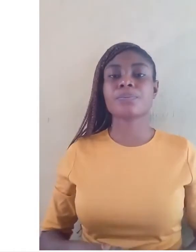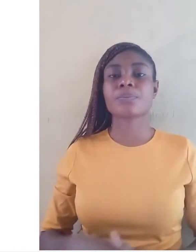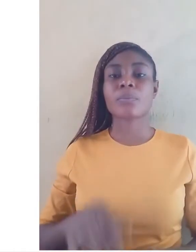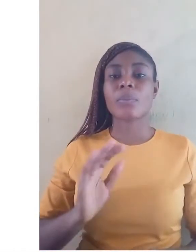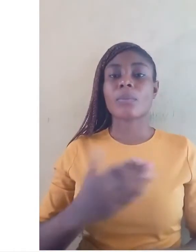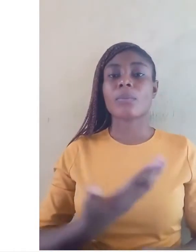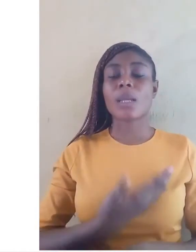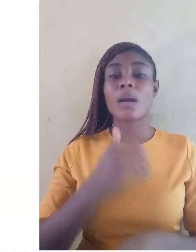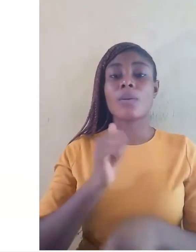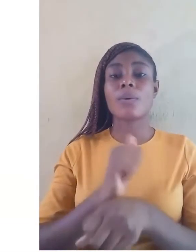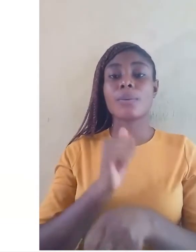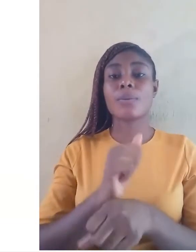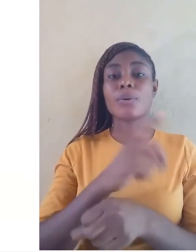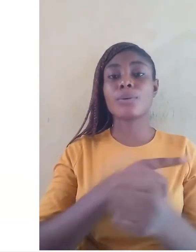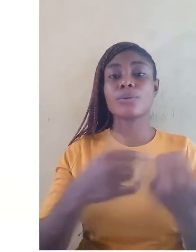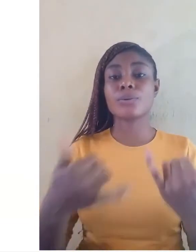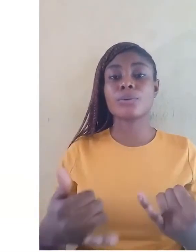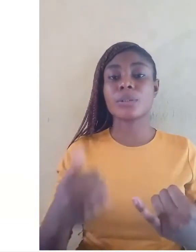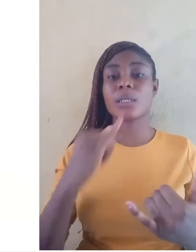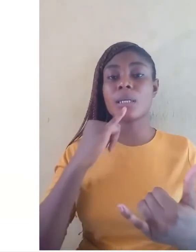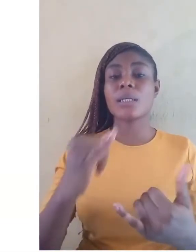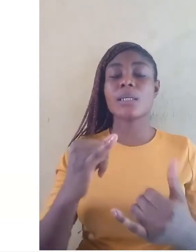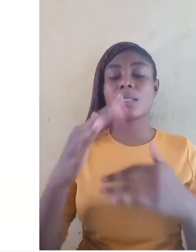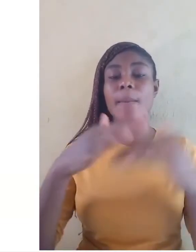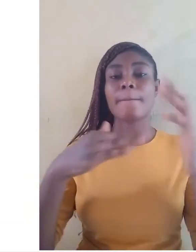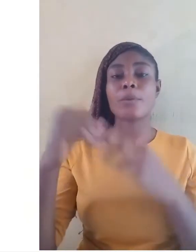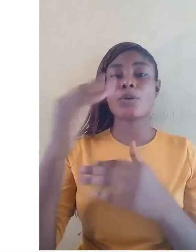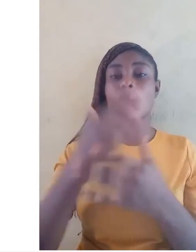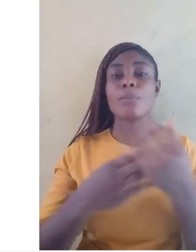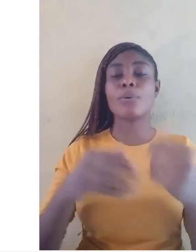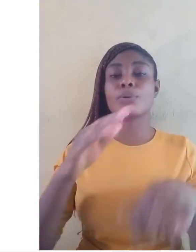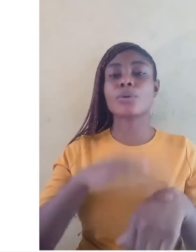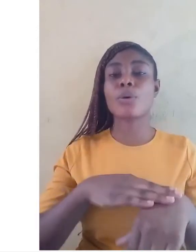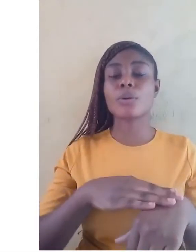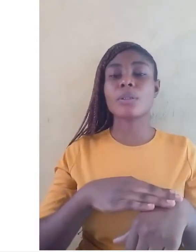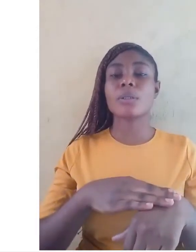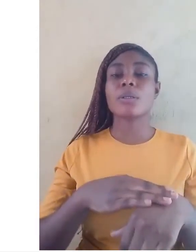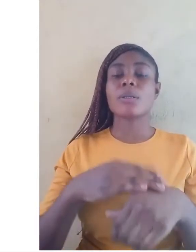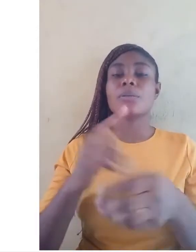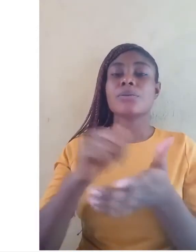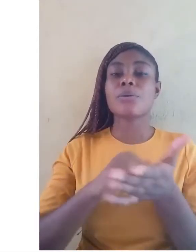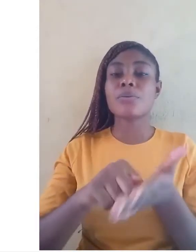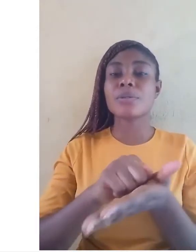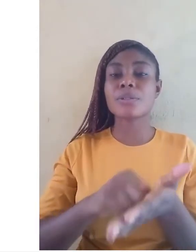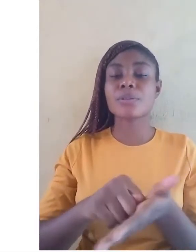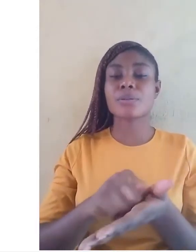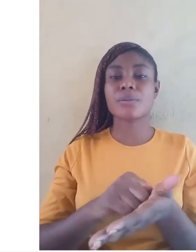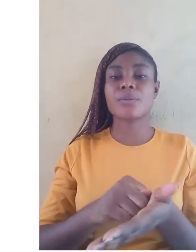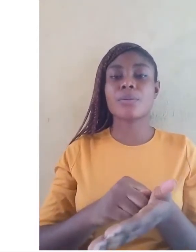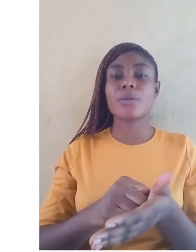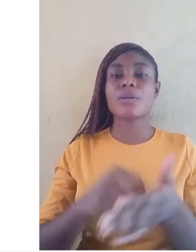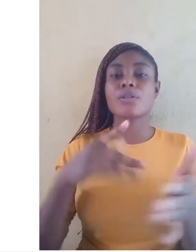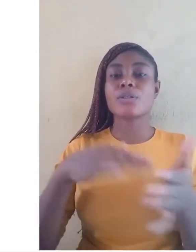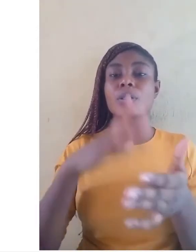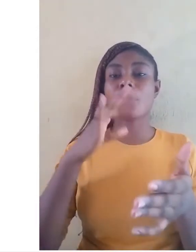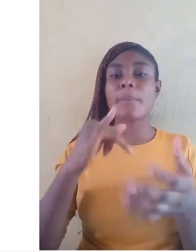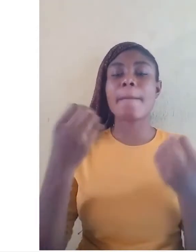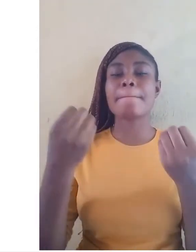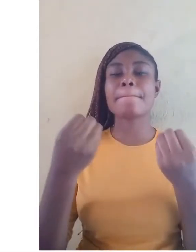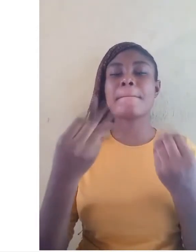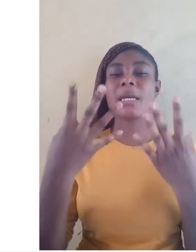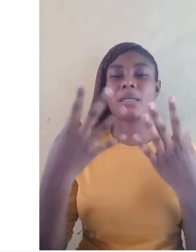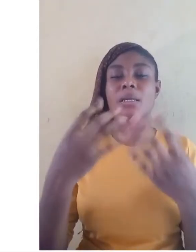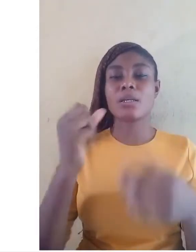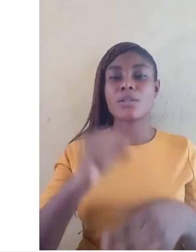Our work today is built on the theoretical framework that has been studied by many scholars,